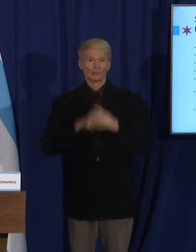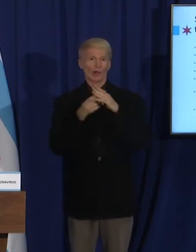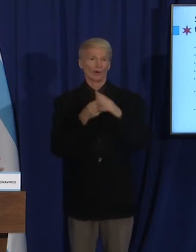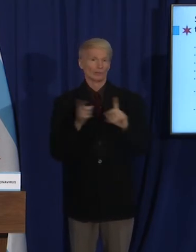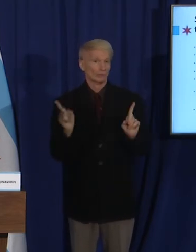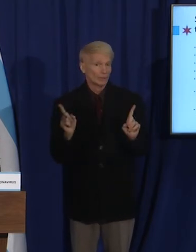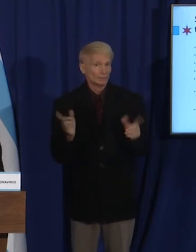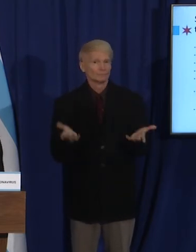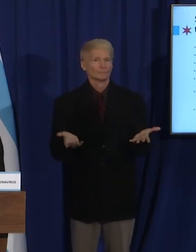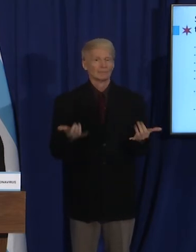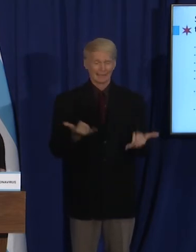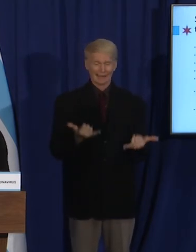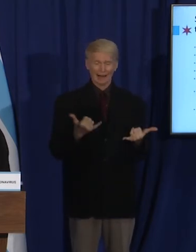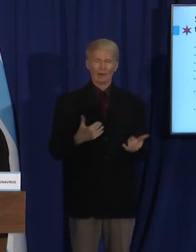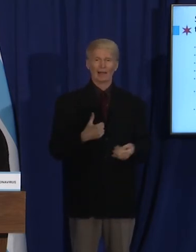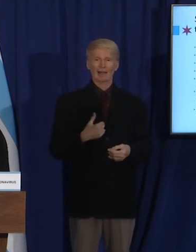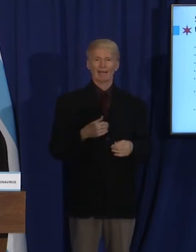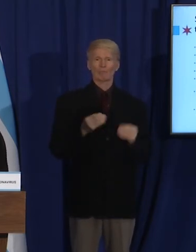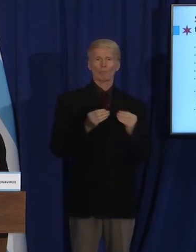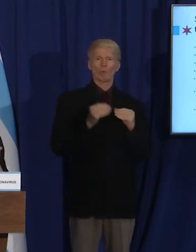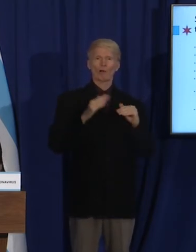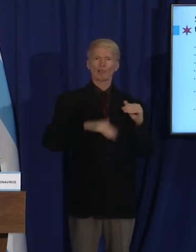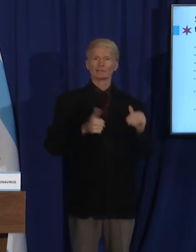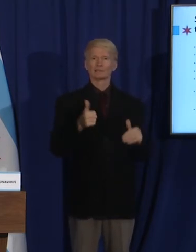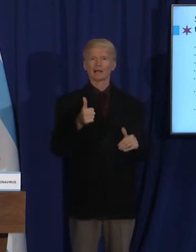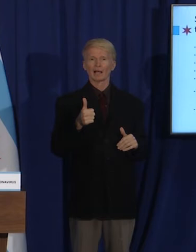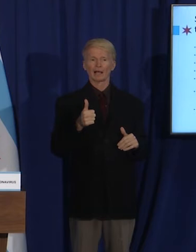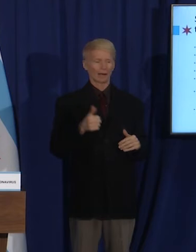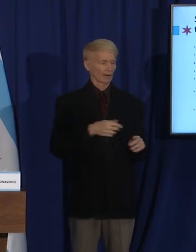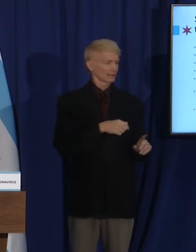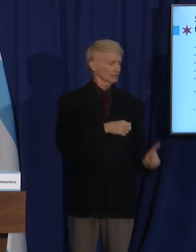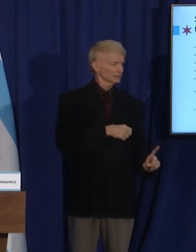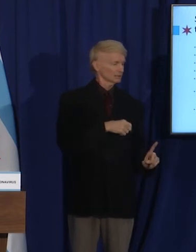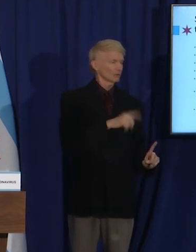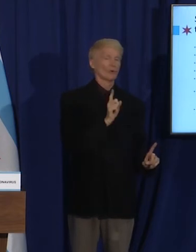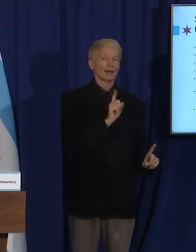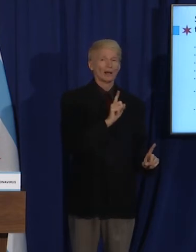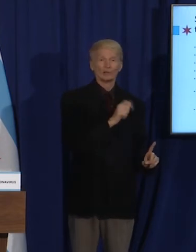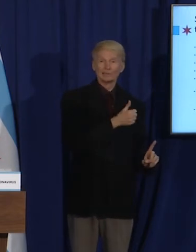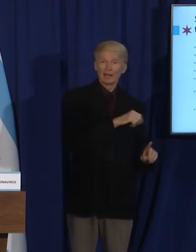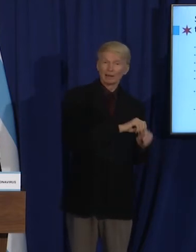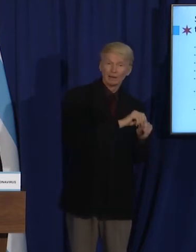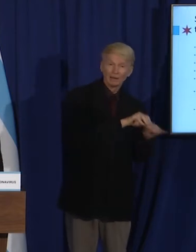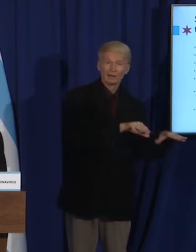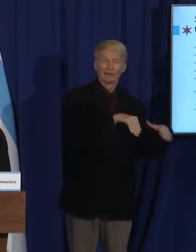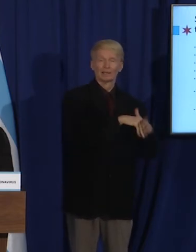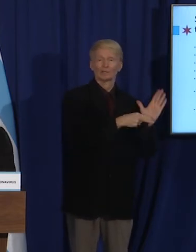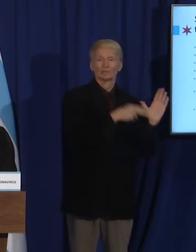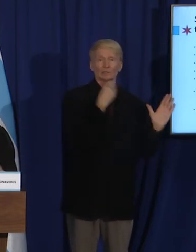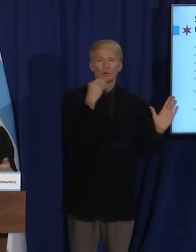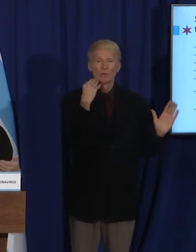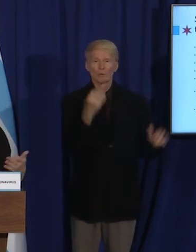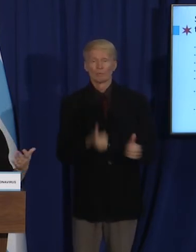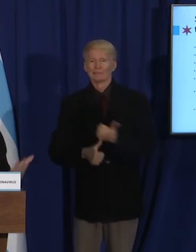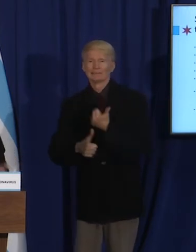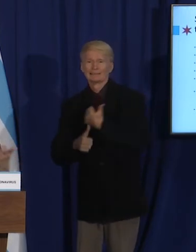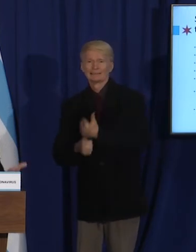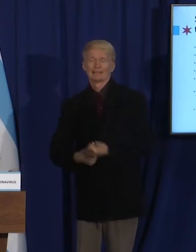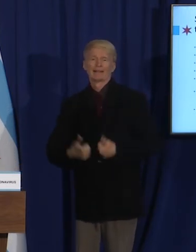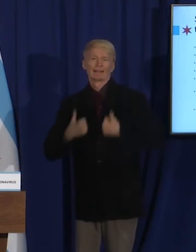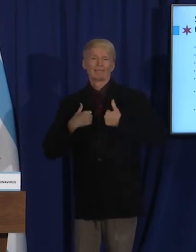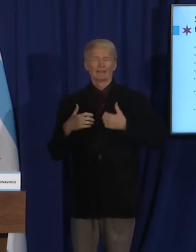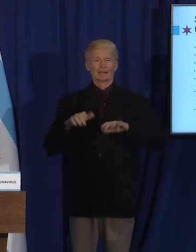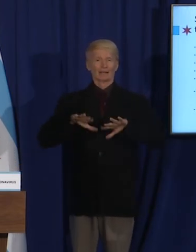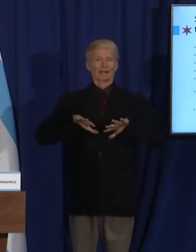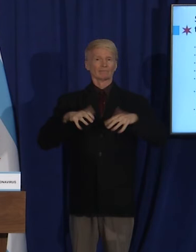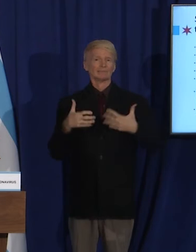investigating outbreaks in the double digits, more than 10 cases at 2 skilled nursing facilities, 2 shelters, an assisted living facility, a